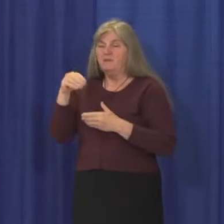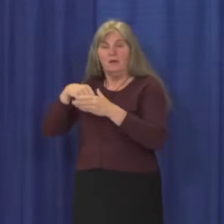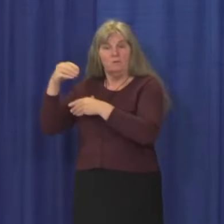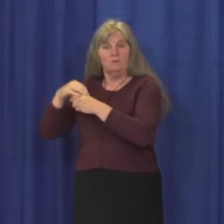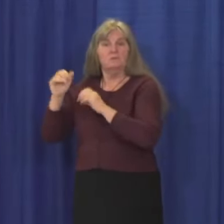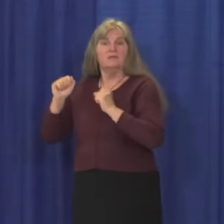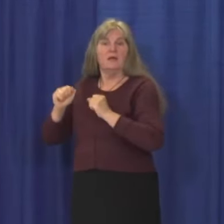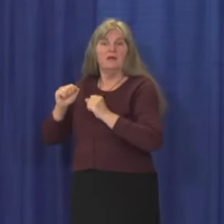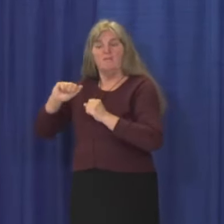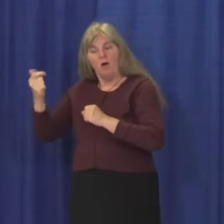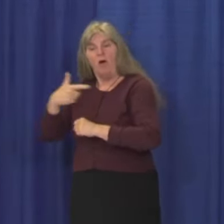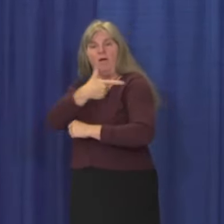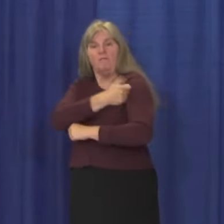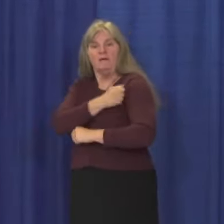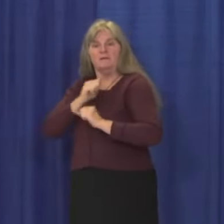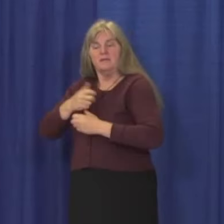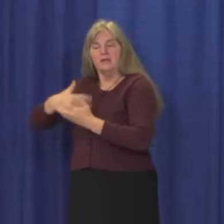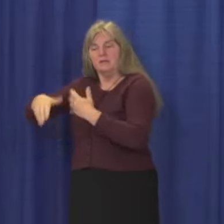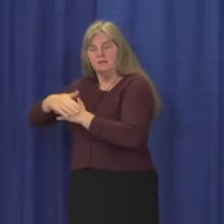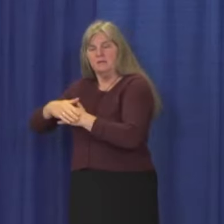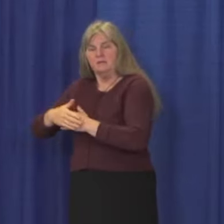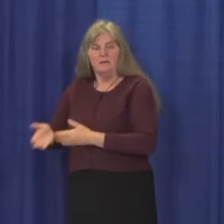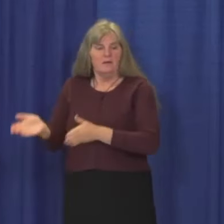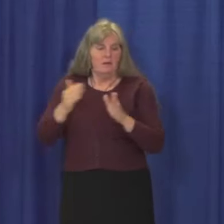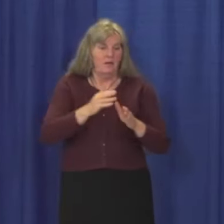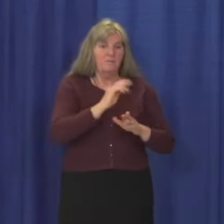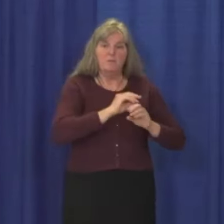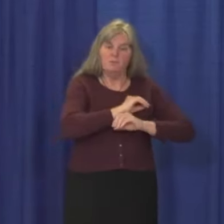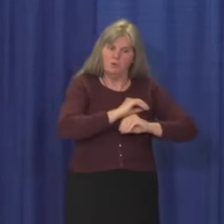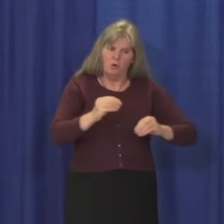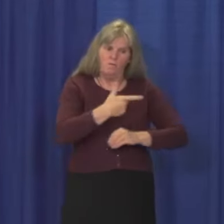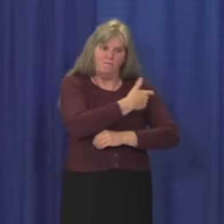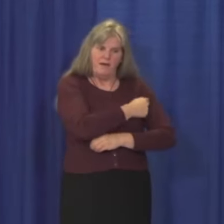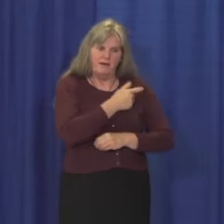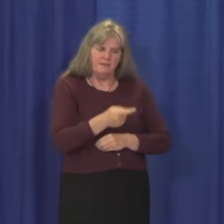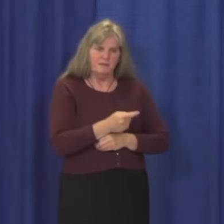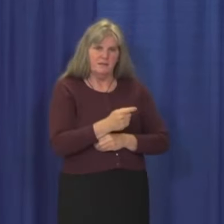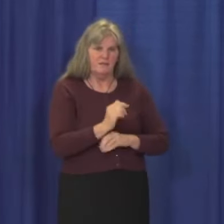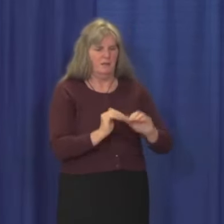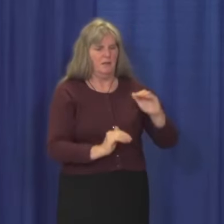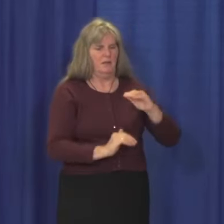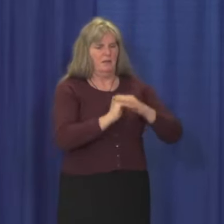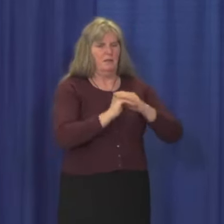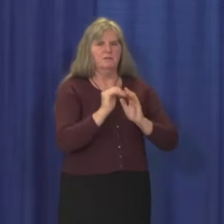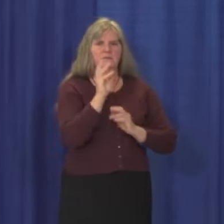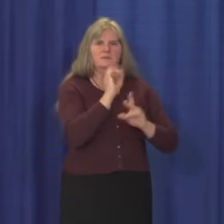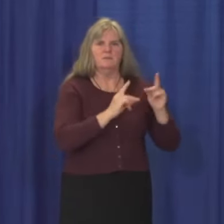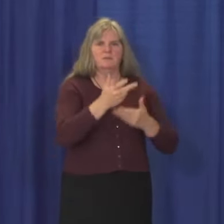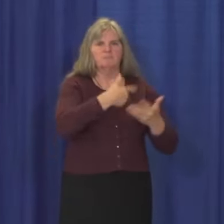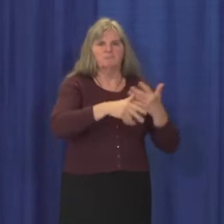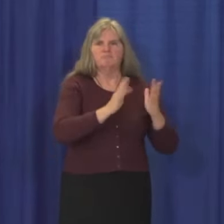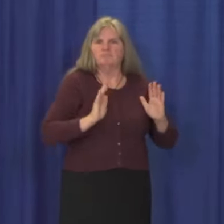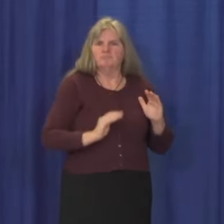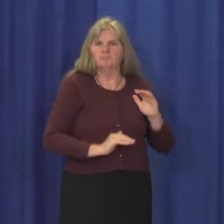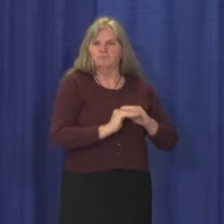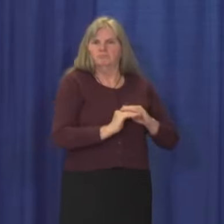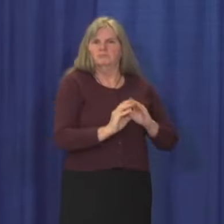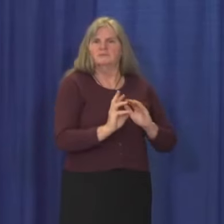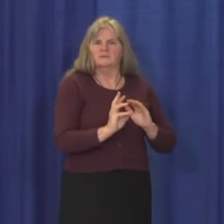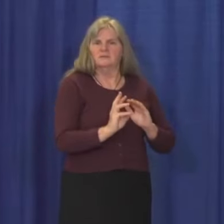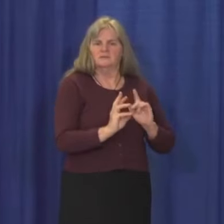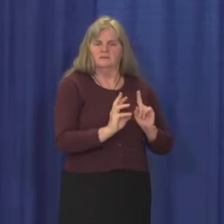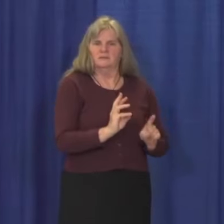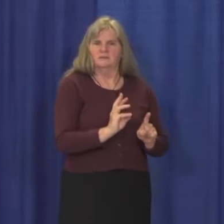outdoors. If you're gathering with unvaccinated people, you need to stick to the 6 for the time being, because these